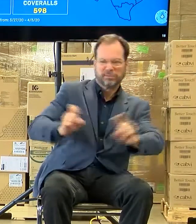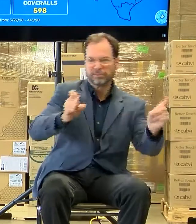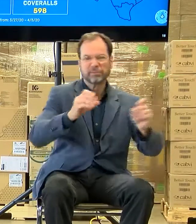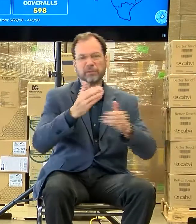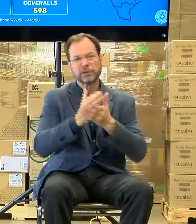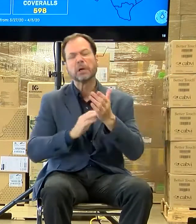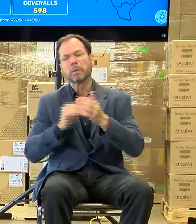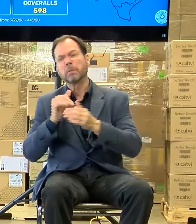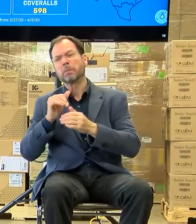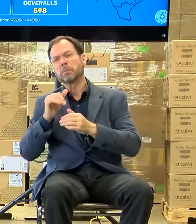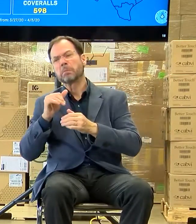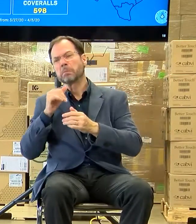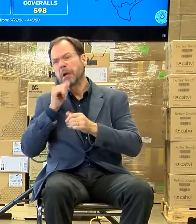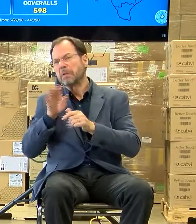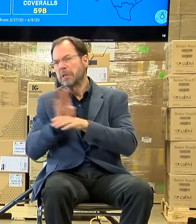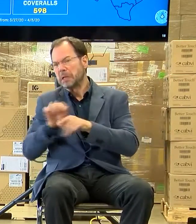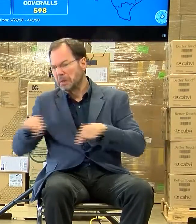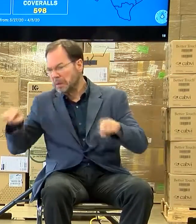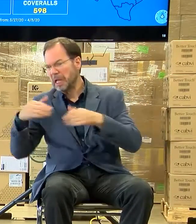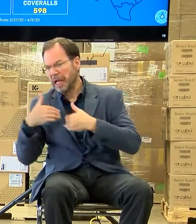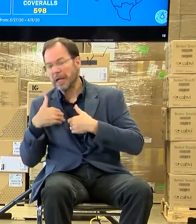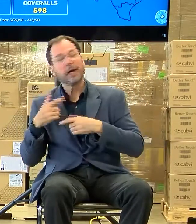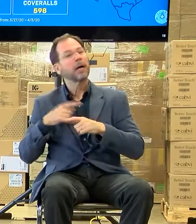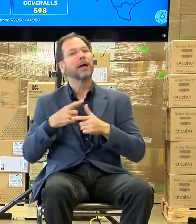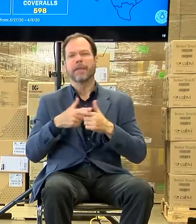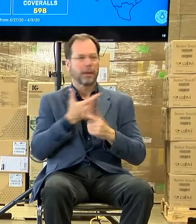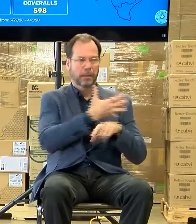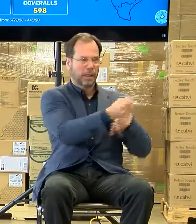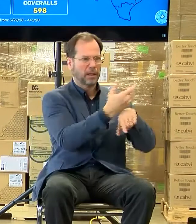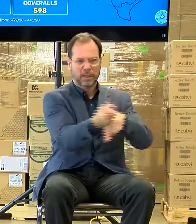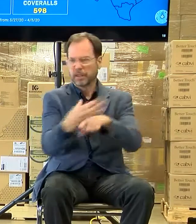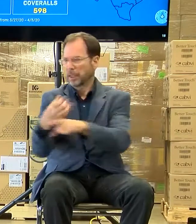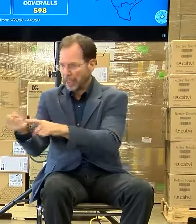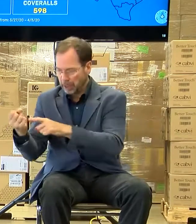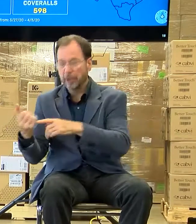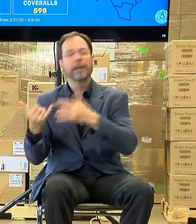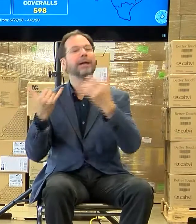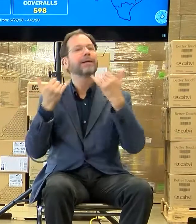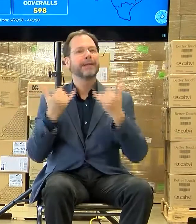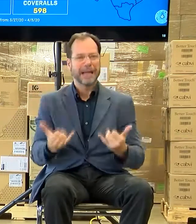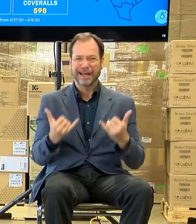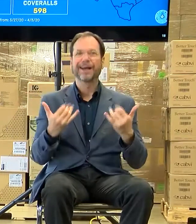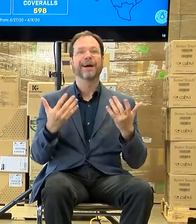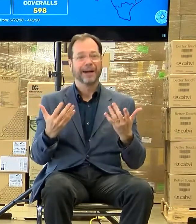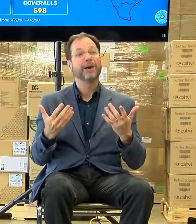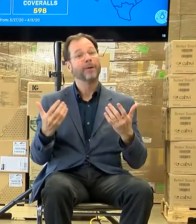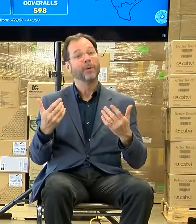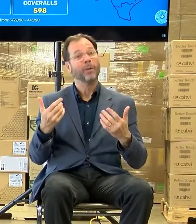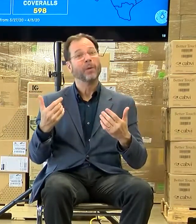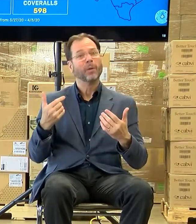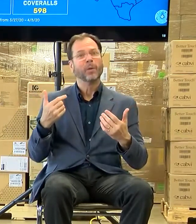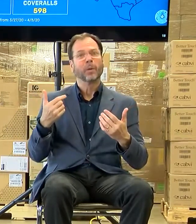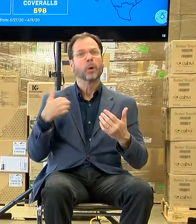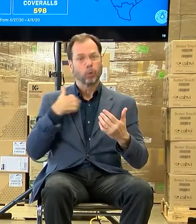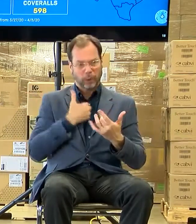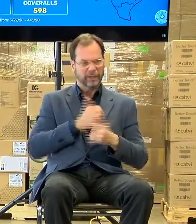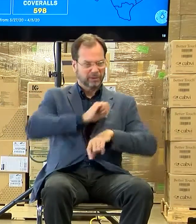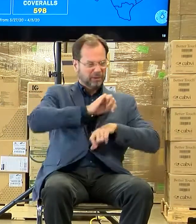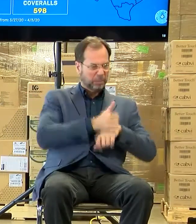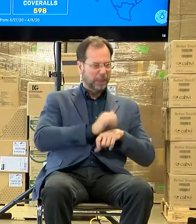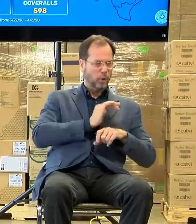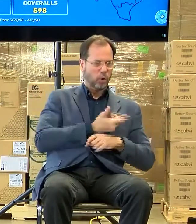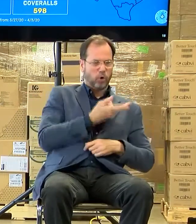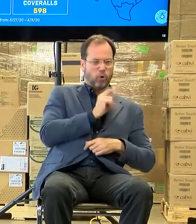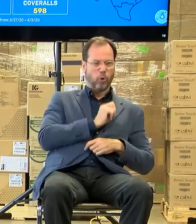private sector. A lot of it was quickly exhausted. Now that we have an effective supply chain organization